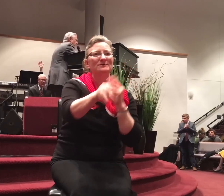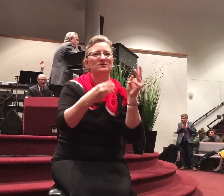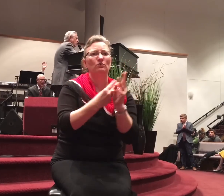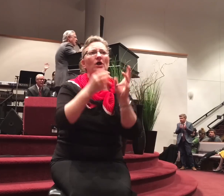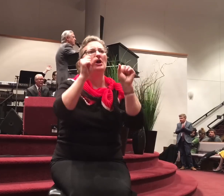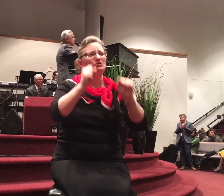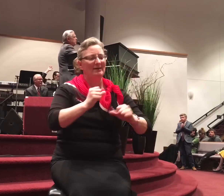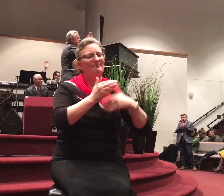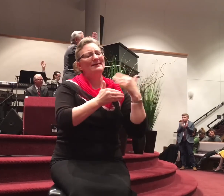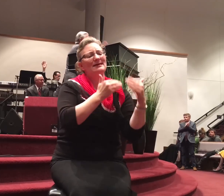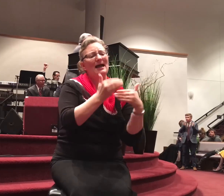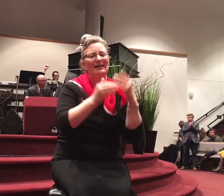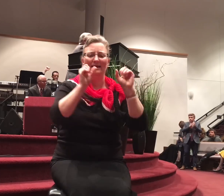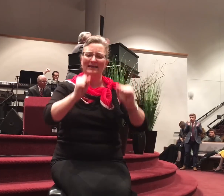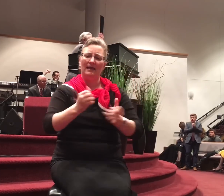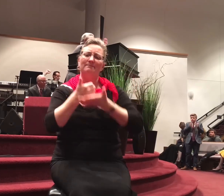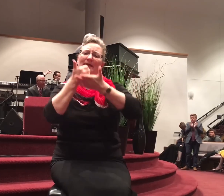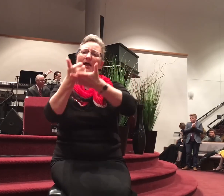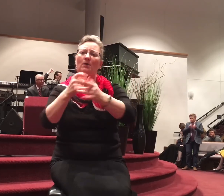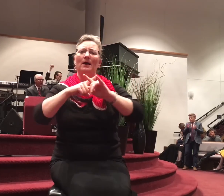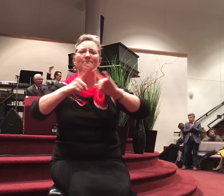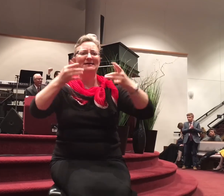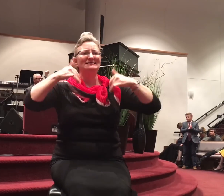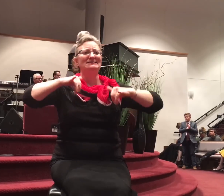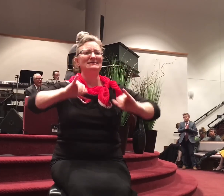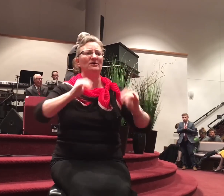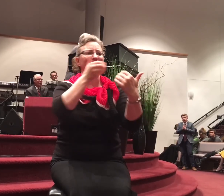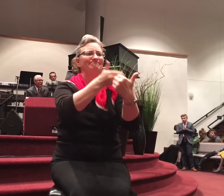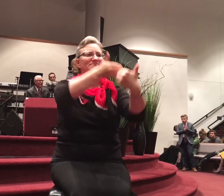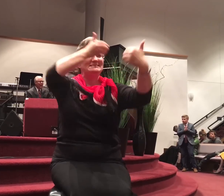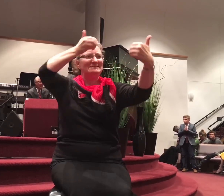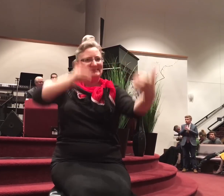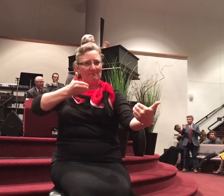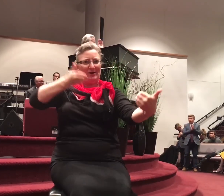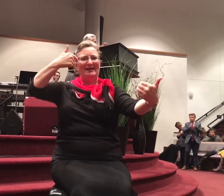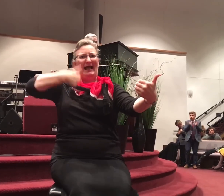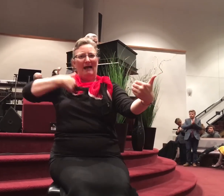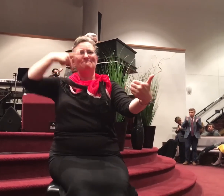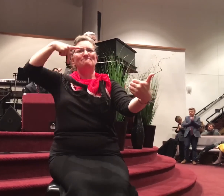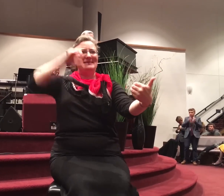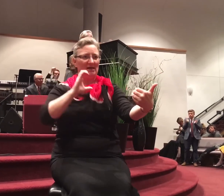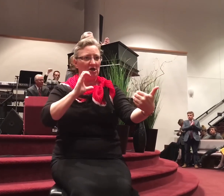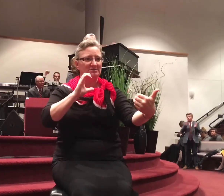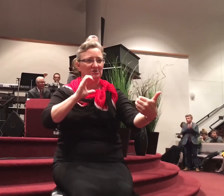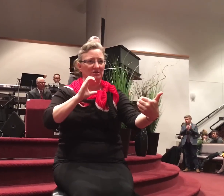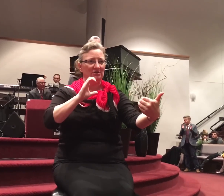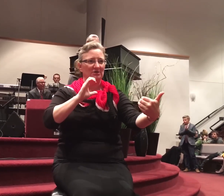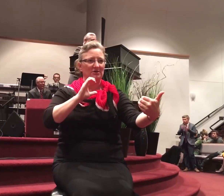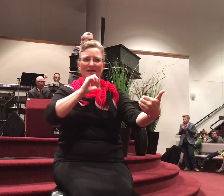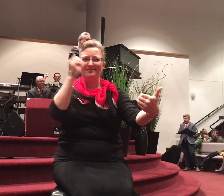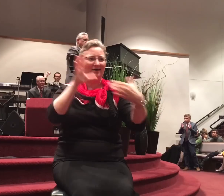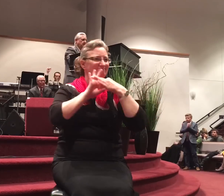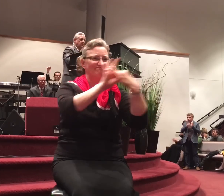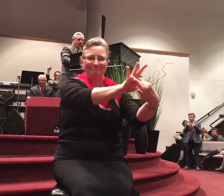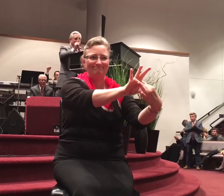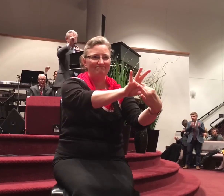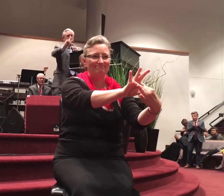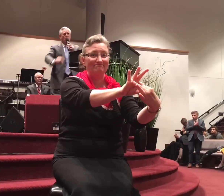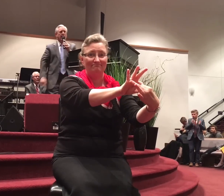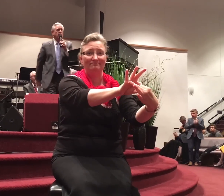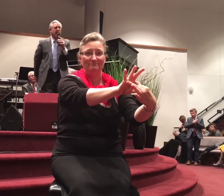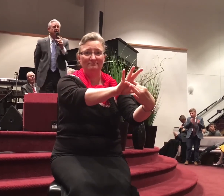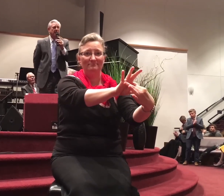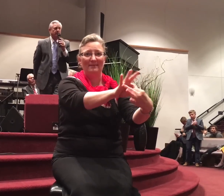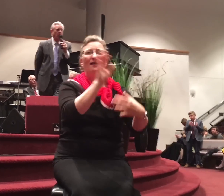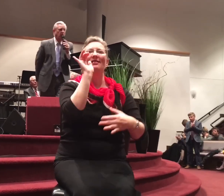be helpful. But you can still be identifiable as an apostolic holiness believer. That's